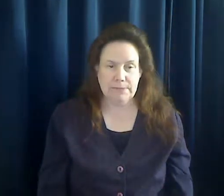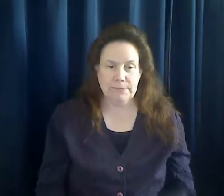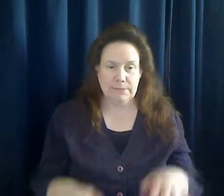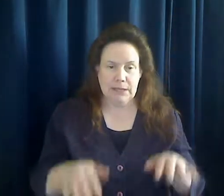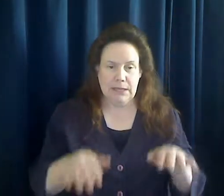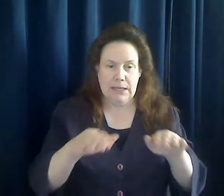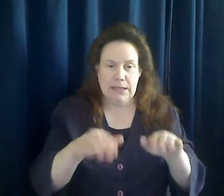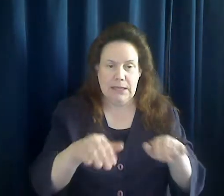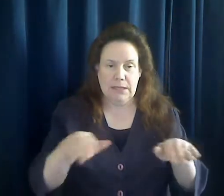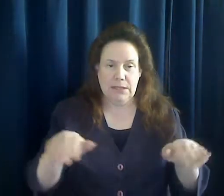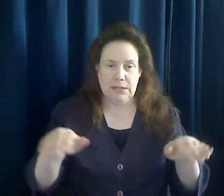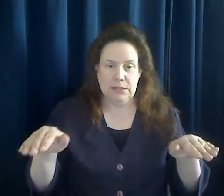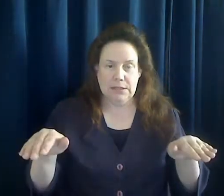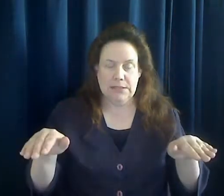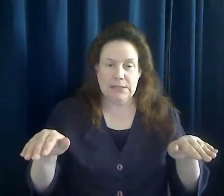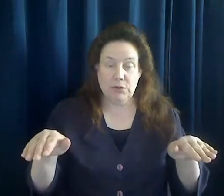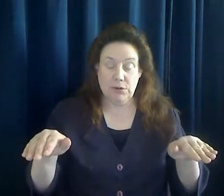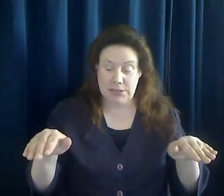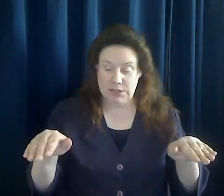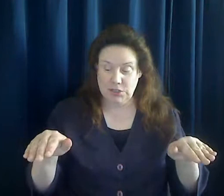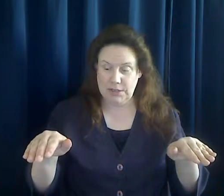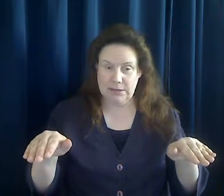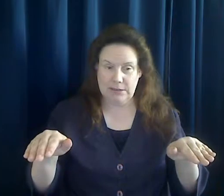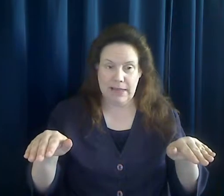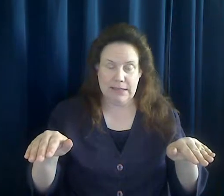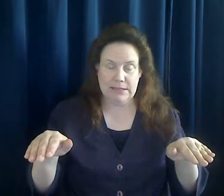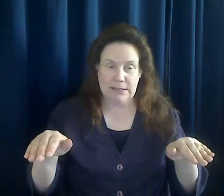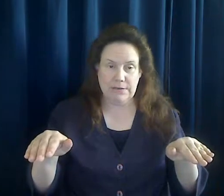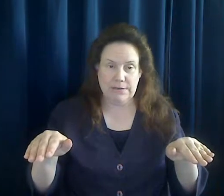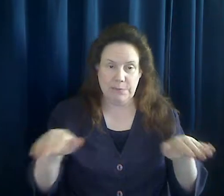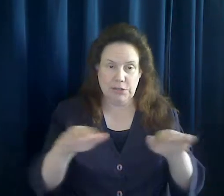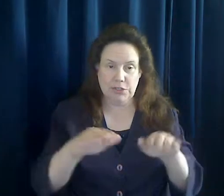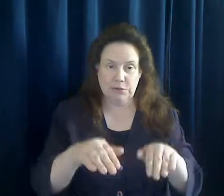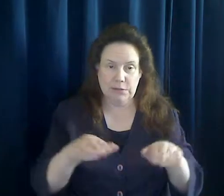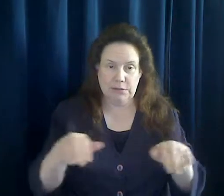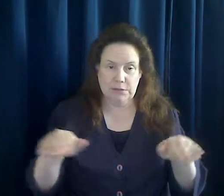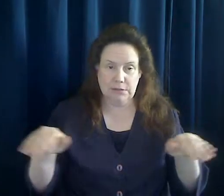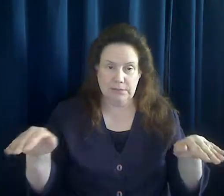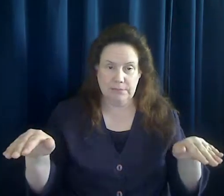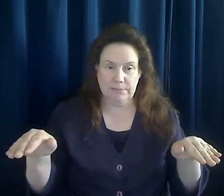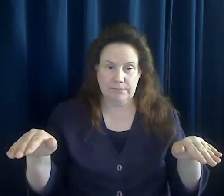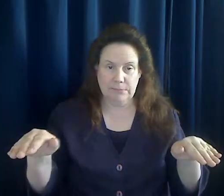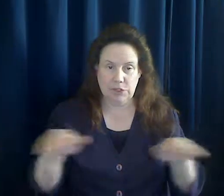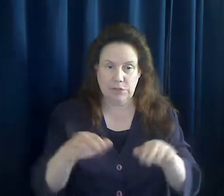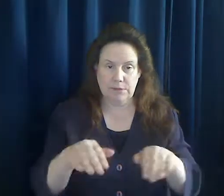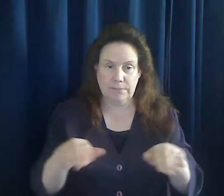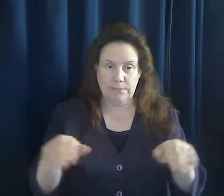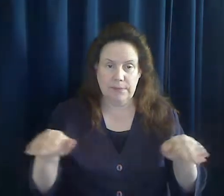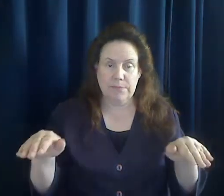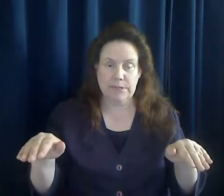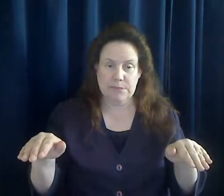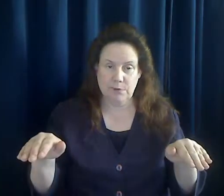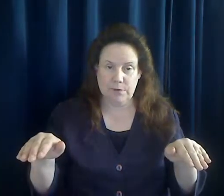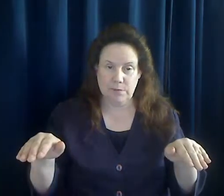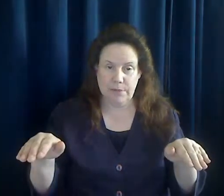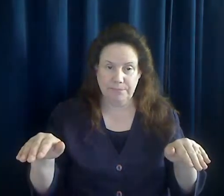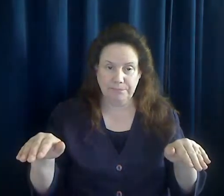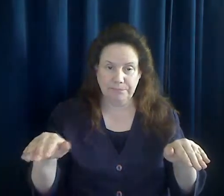Children, it's as though you're touching the heads of small children. Children, it means more than one.